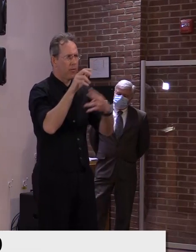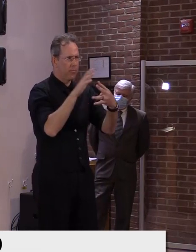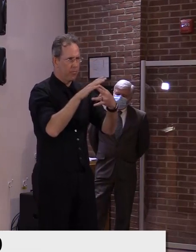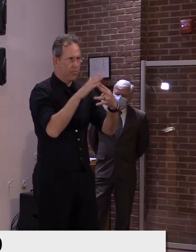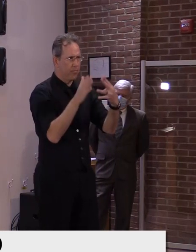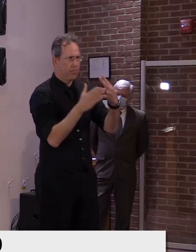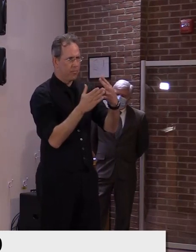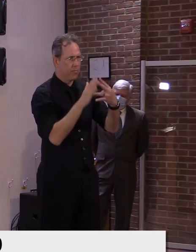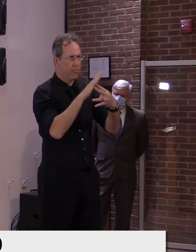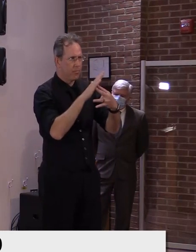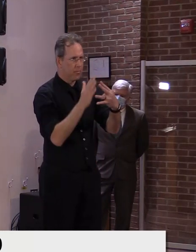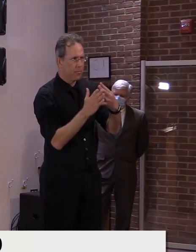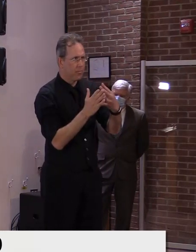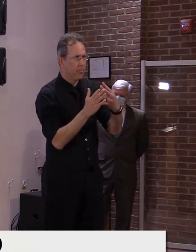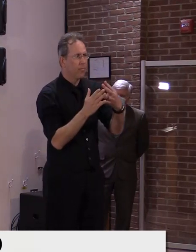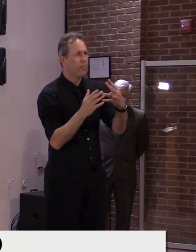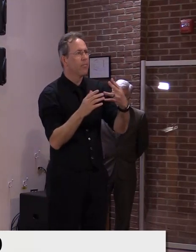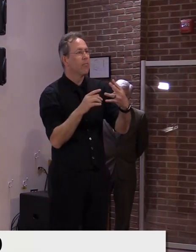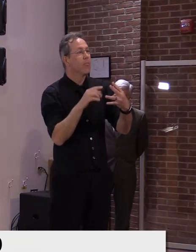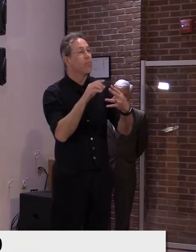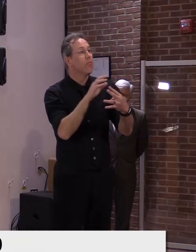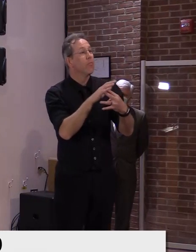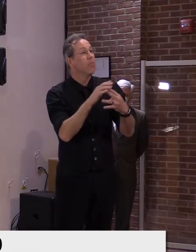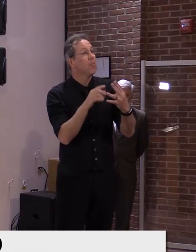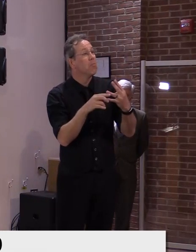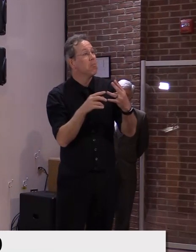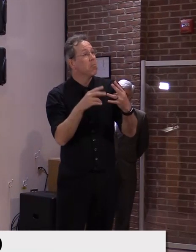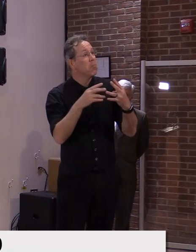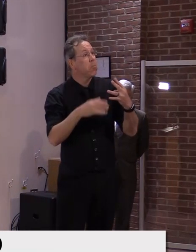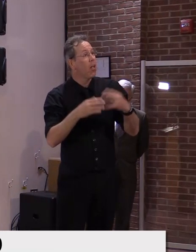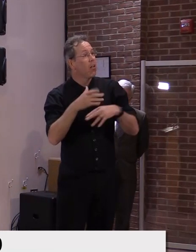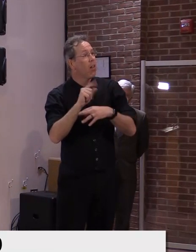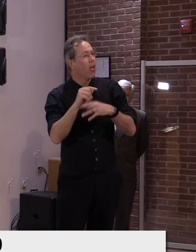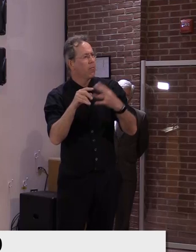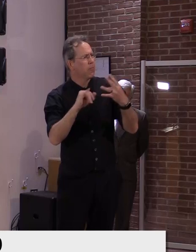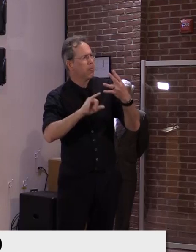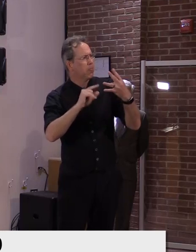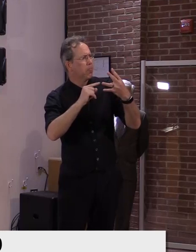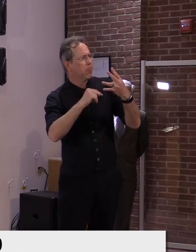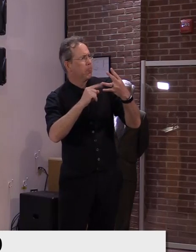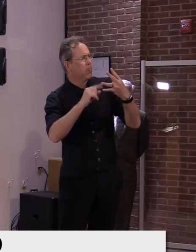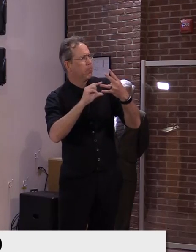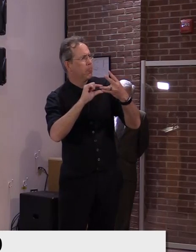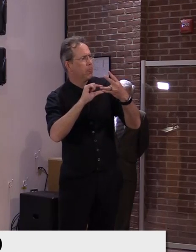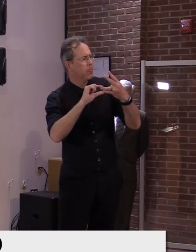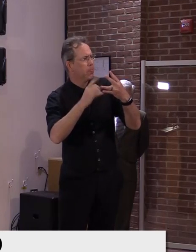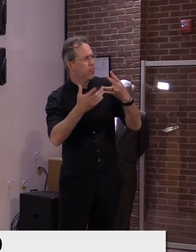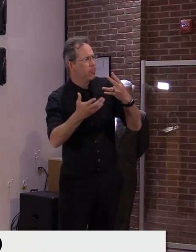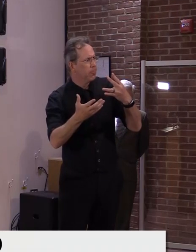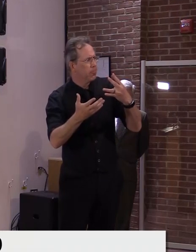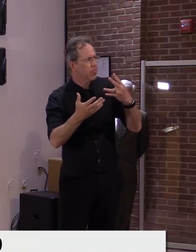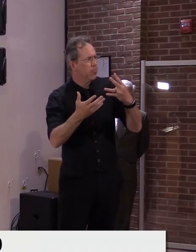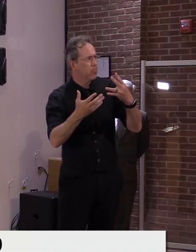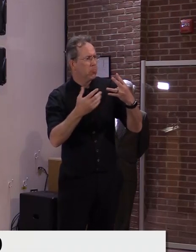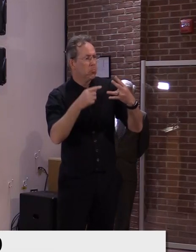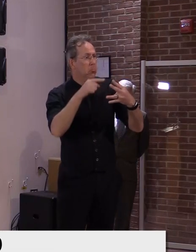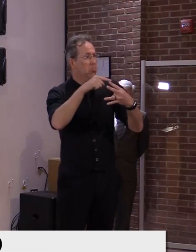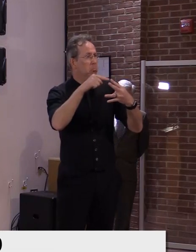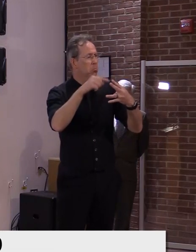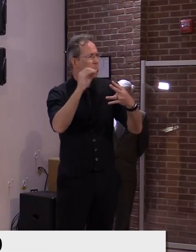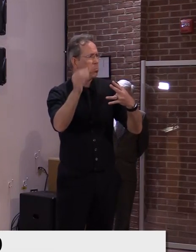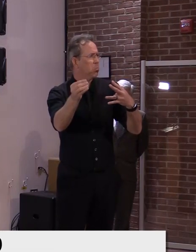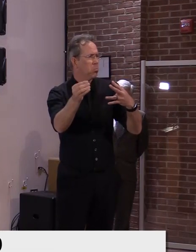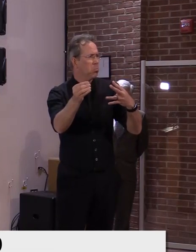harmless and rendered harmless to humans, but it actually is the vector that brings in the information that we're trying to make